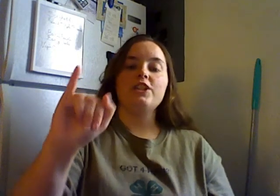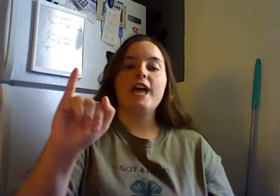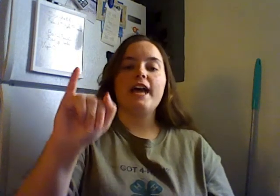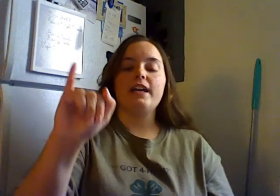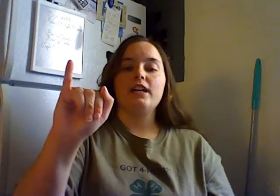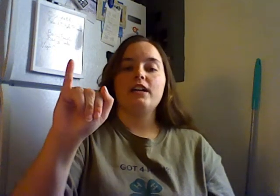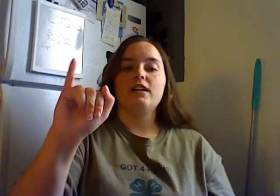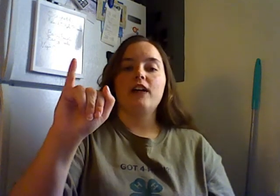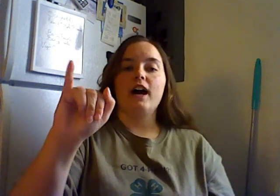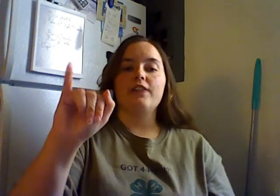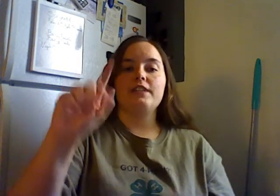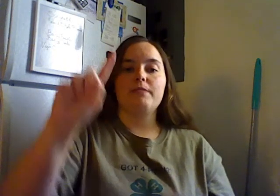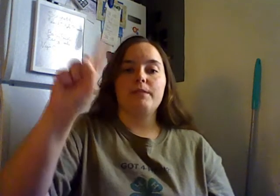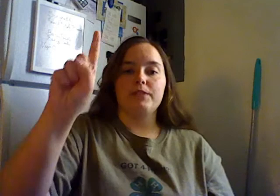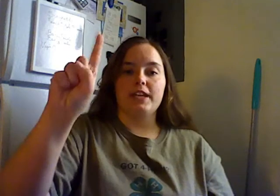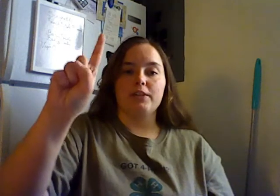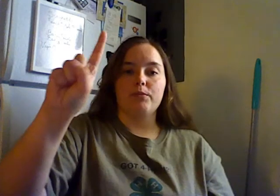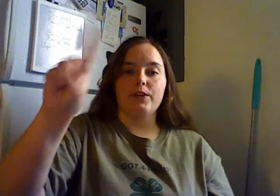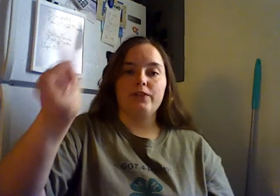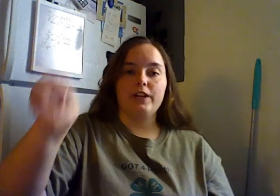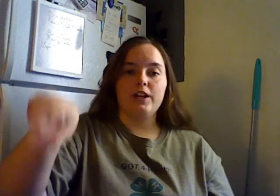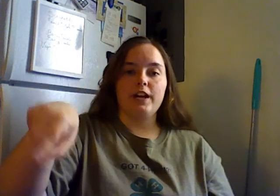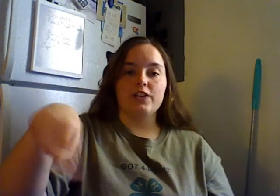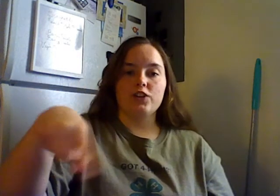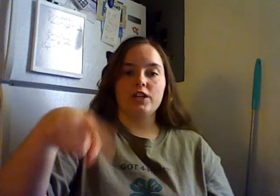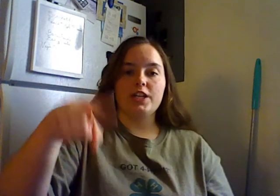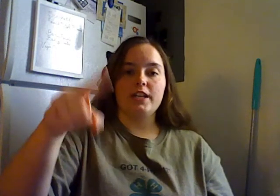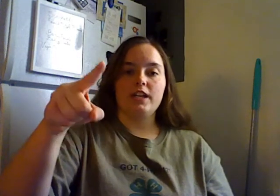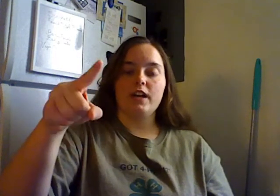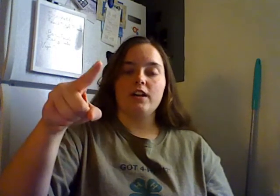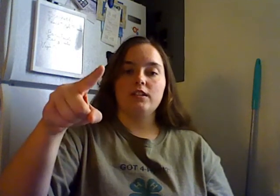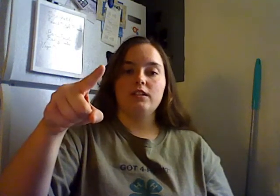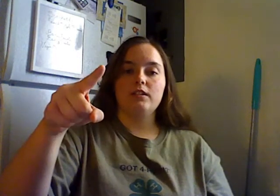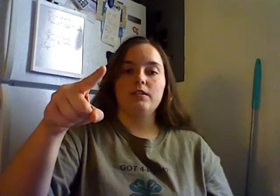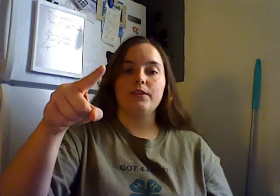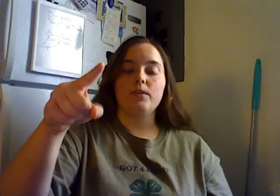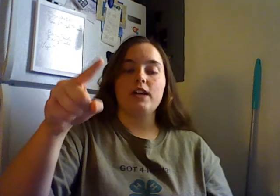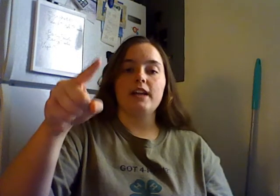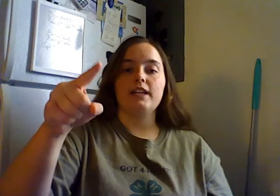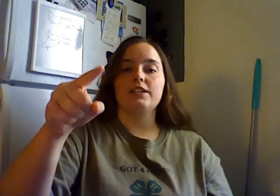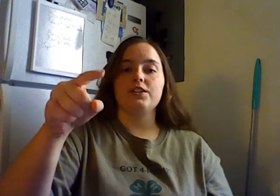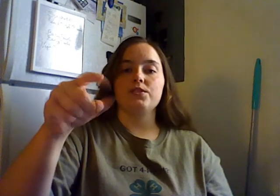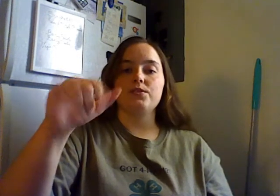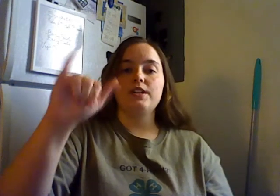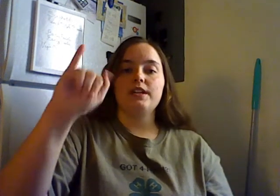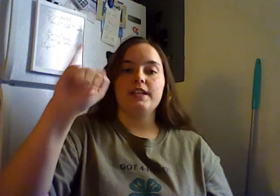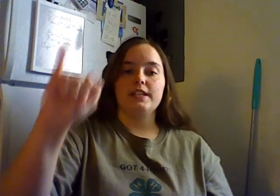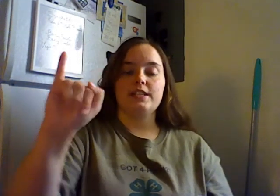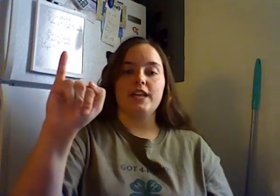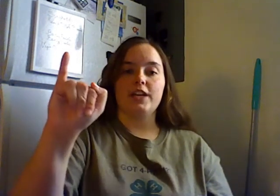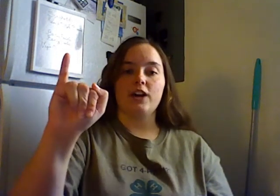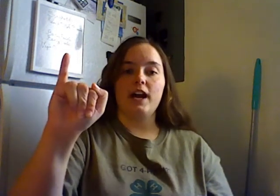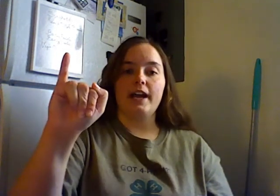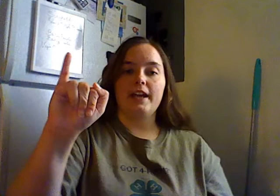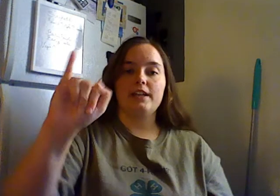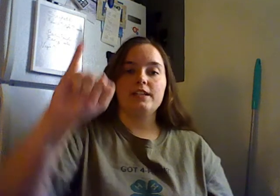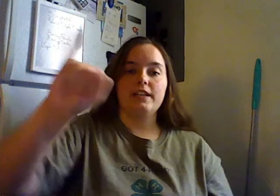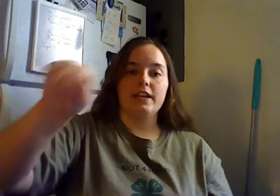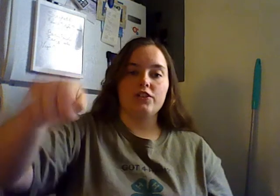J, I've seen people take their pointer finger and draw a J in the air. The one I like to do is take your I hand and draw a